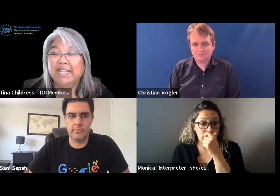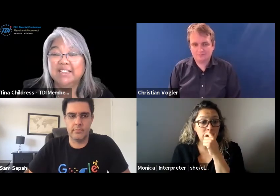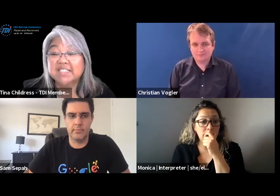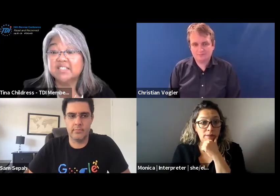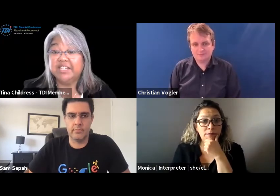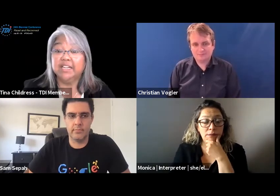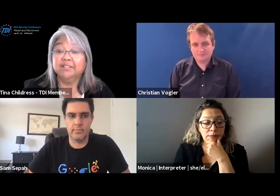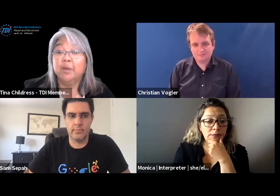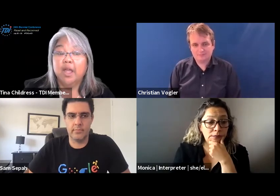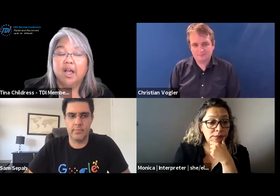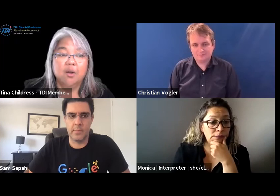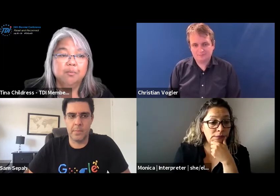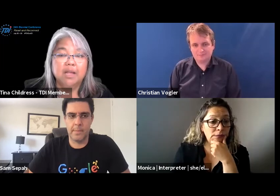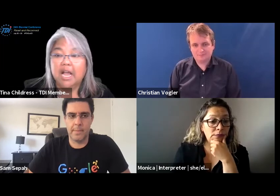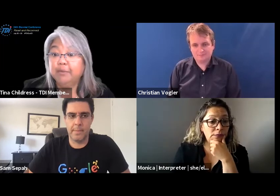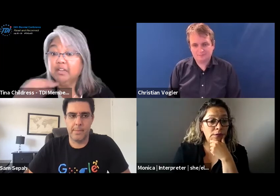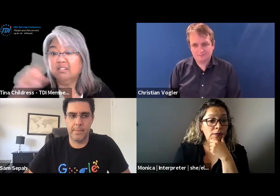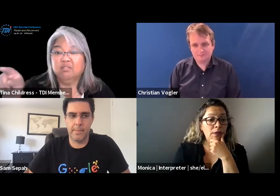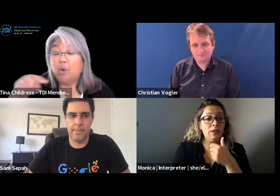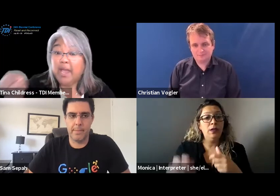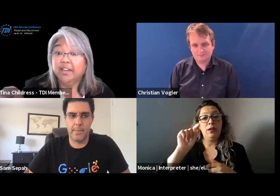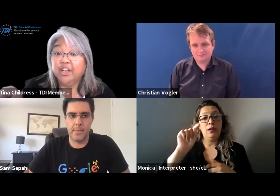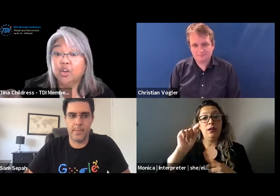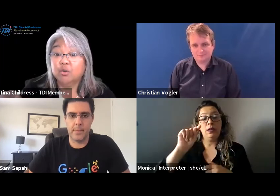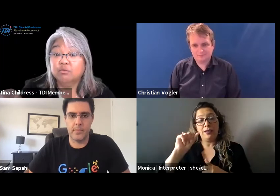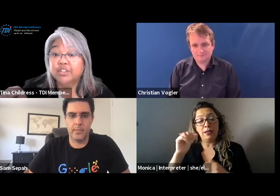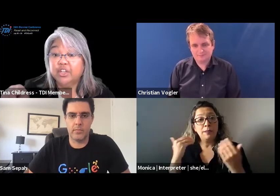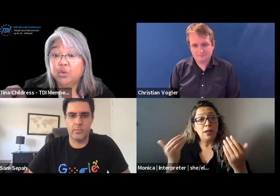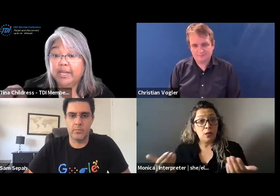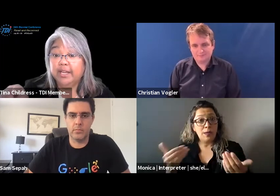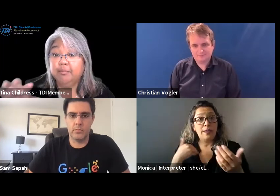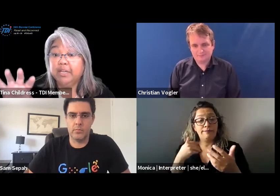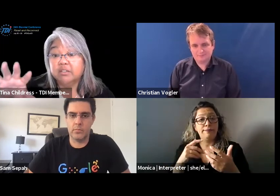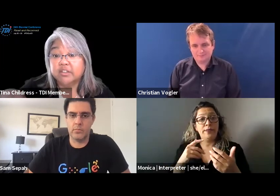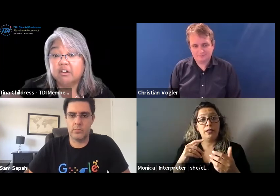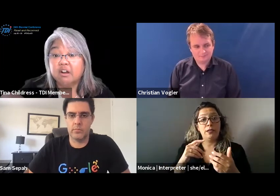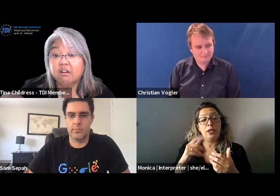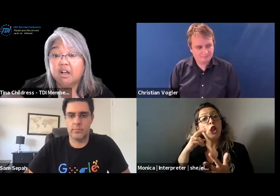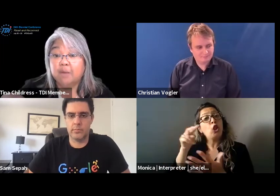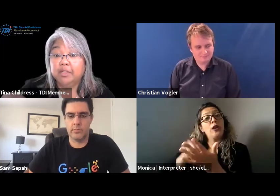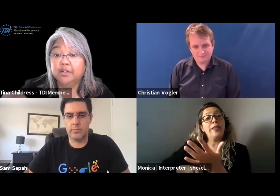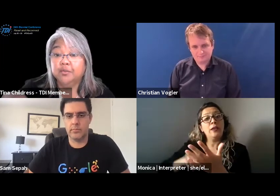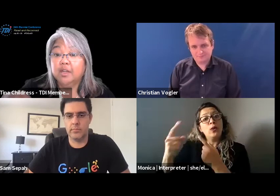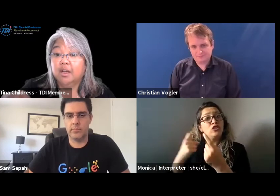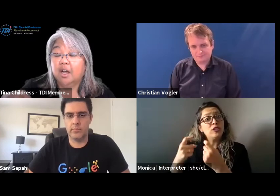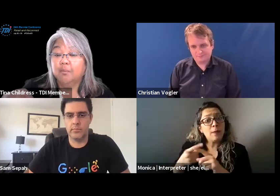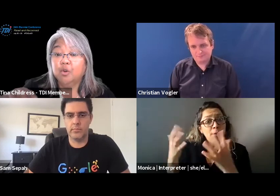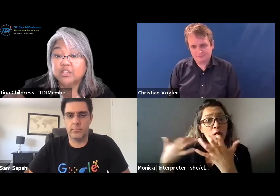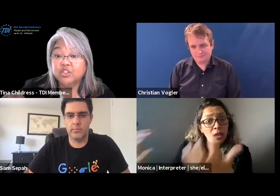Okay, this is Tina. I'm gonna go ahead and go to the Q&A because there are a couple of